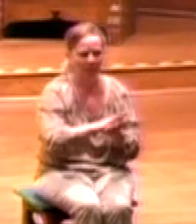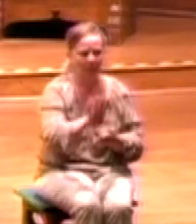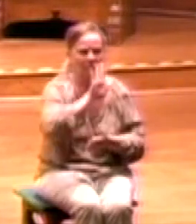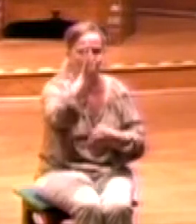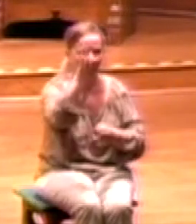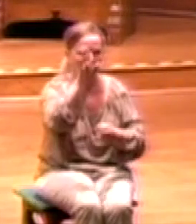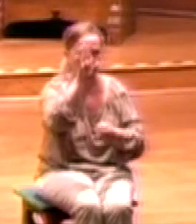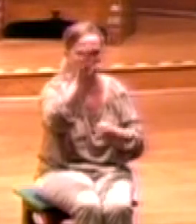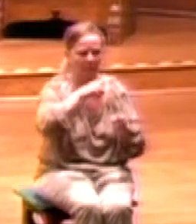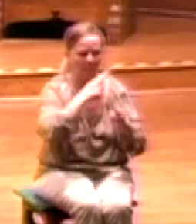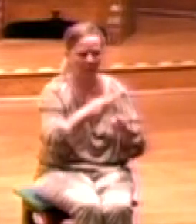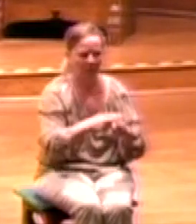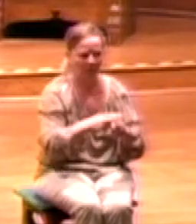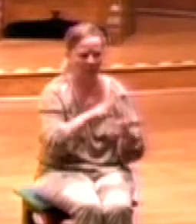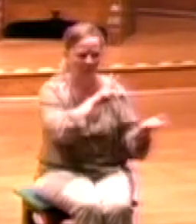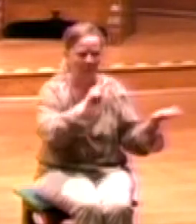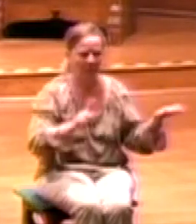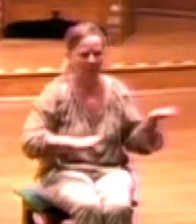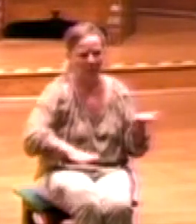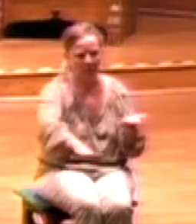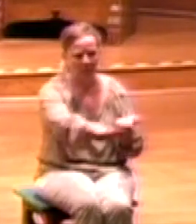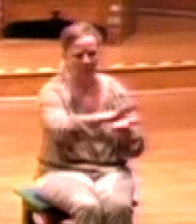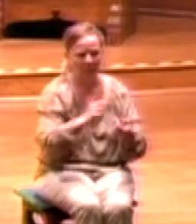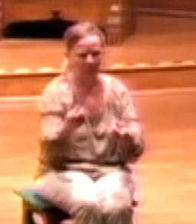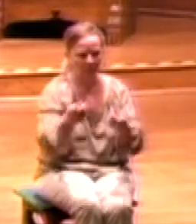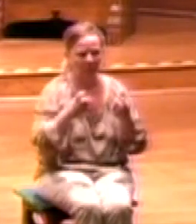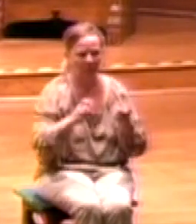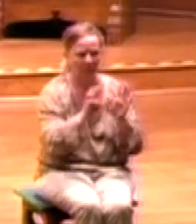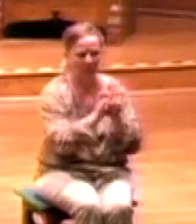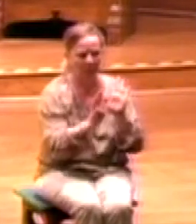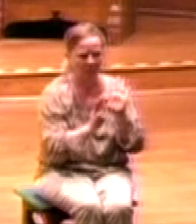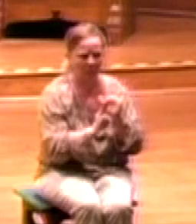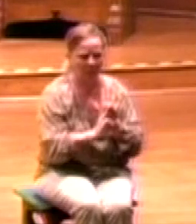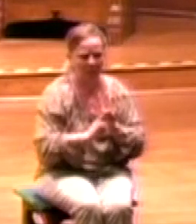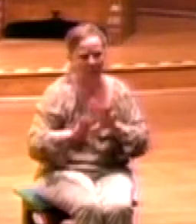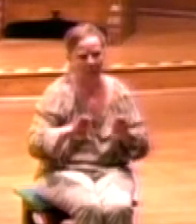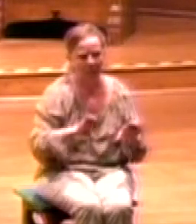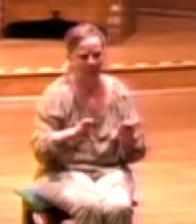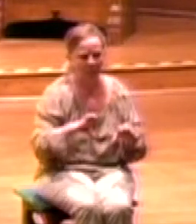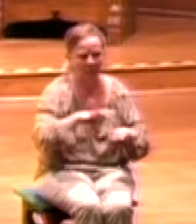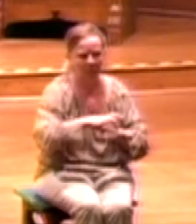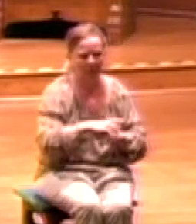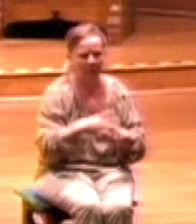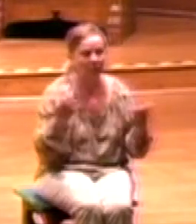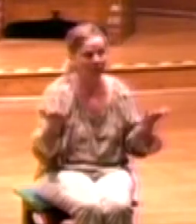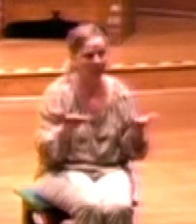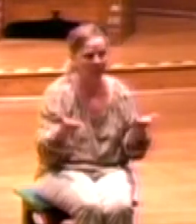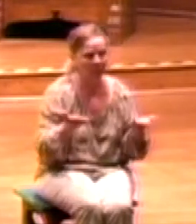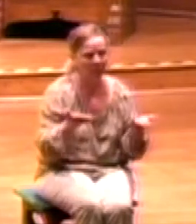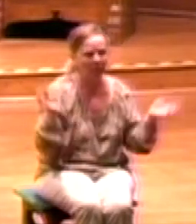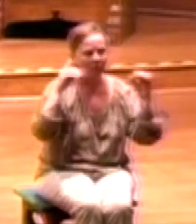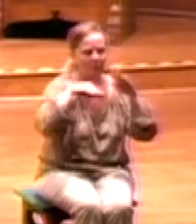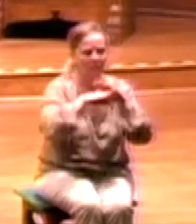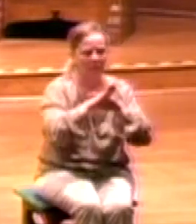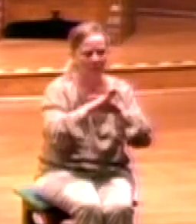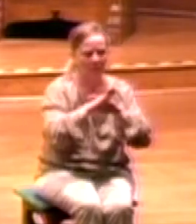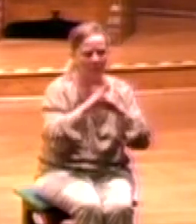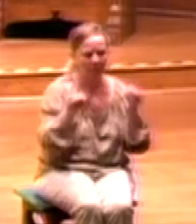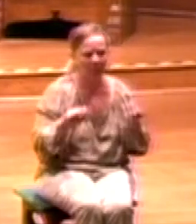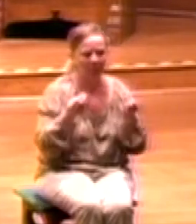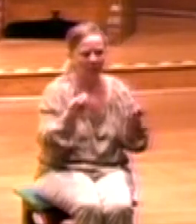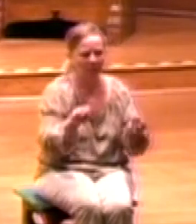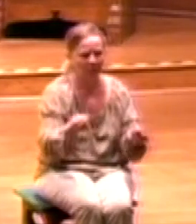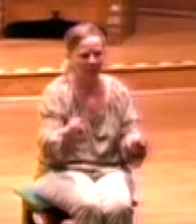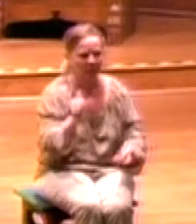name. Thy kingdom come, thy will be done, on earth as it is in heaven. Give us this day our daily